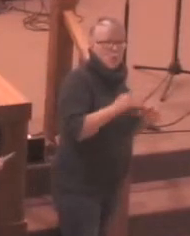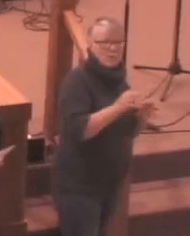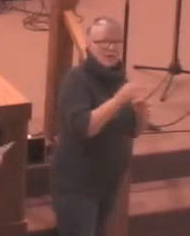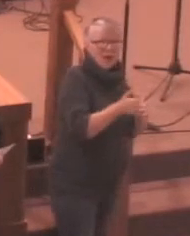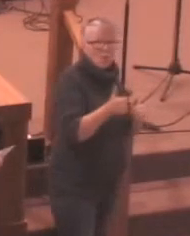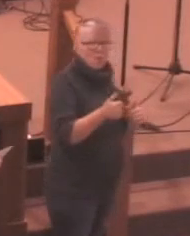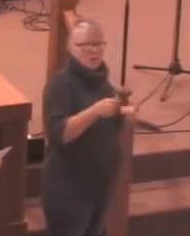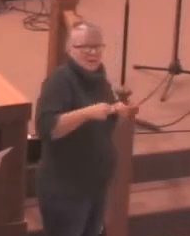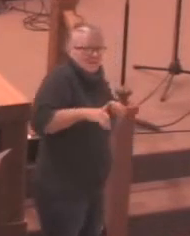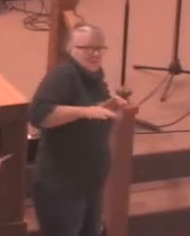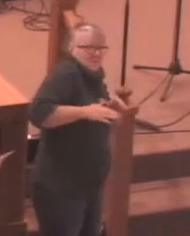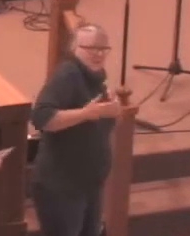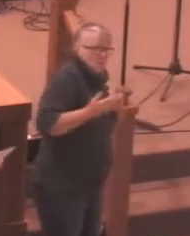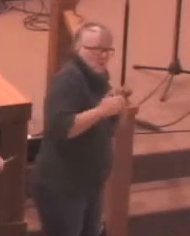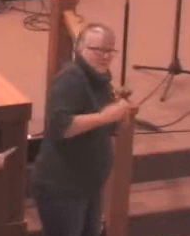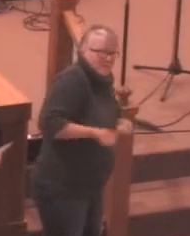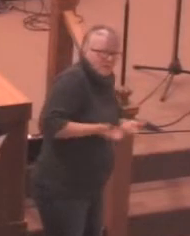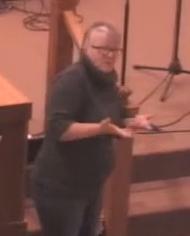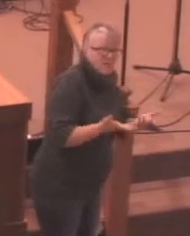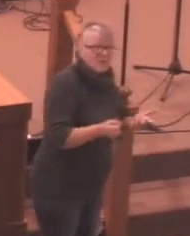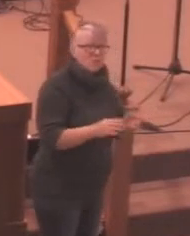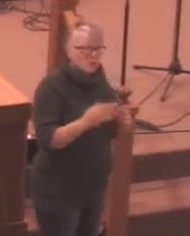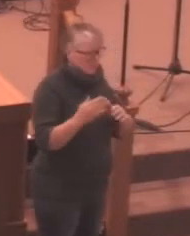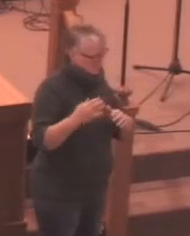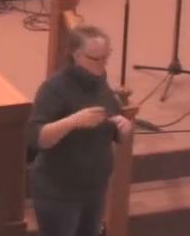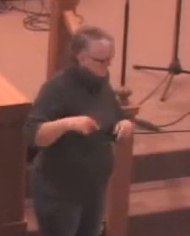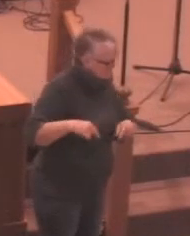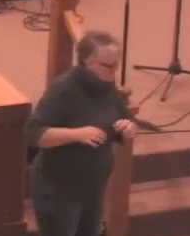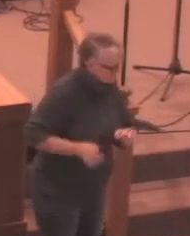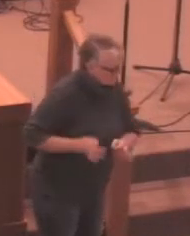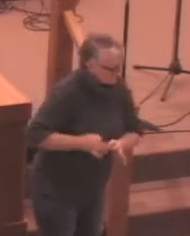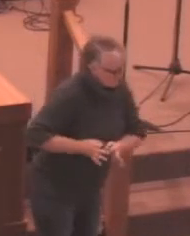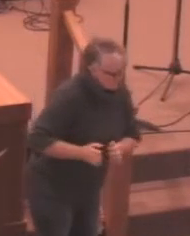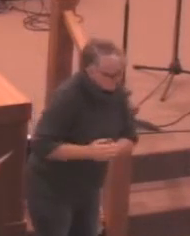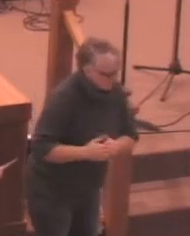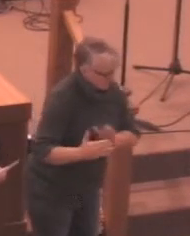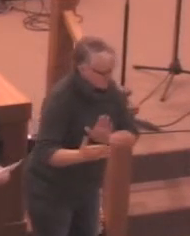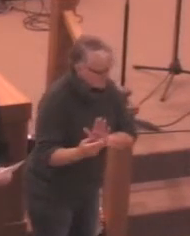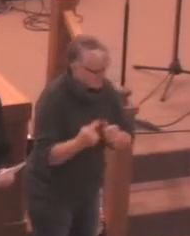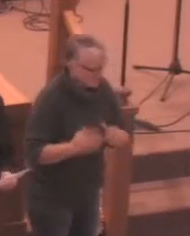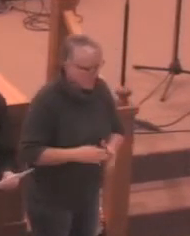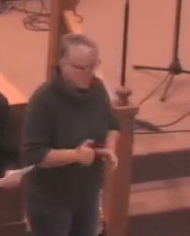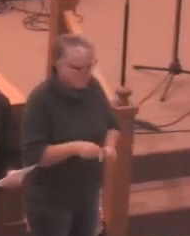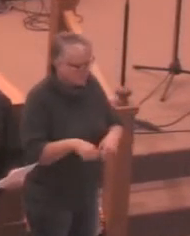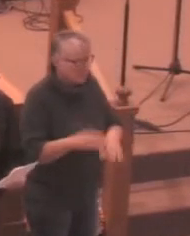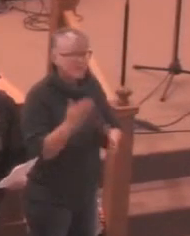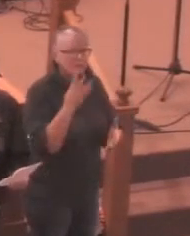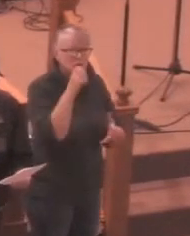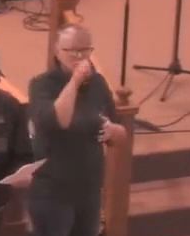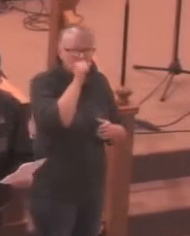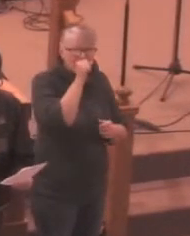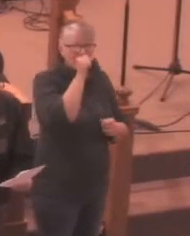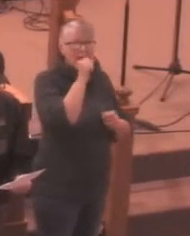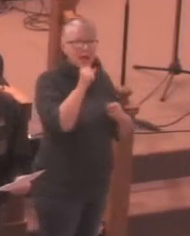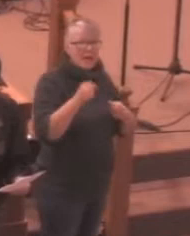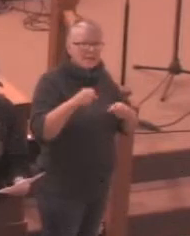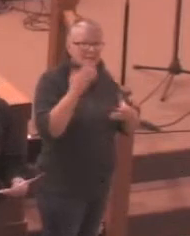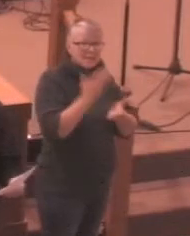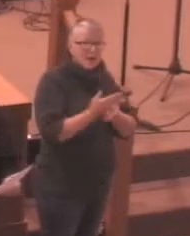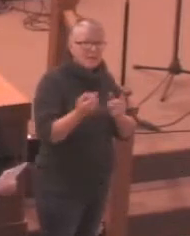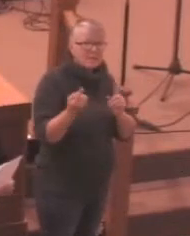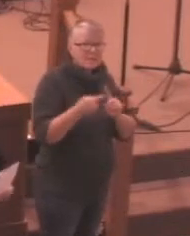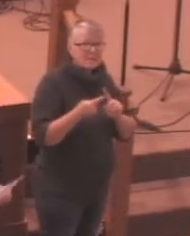of sacrifice or hesitate in the presence of the enemy. I will not give up, shut up, let up until I stayed up, prayed